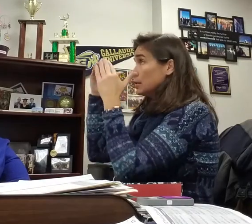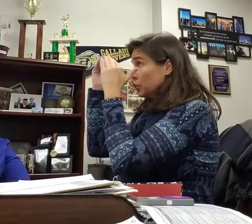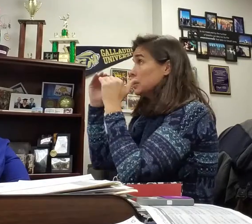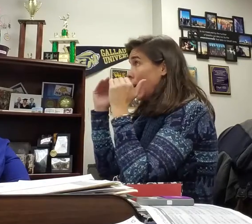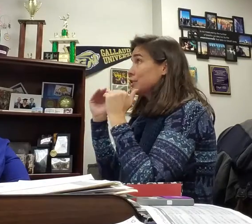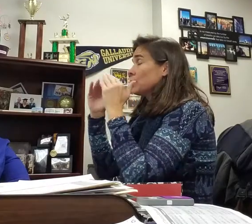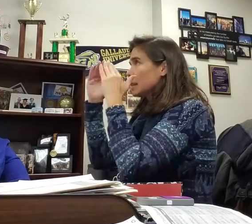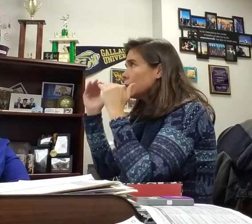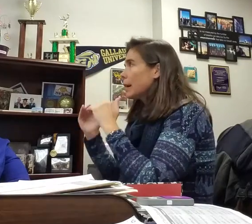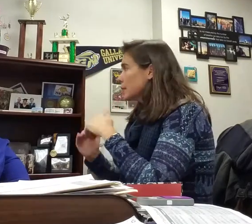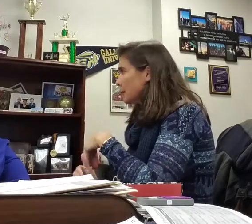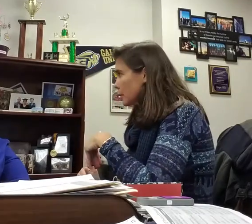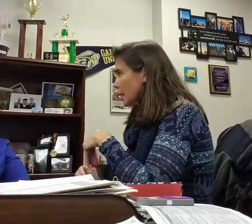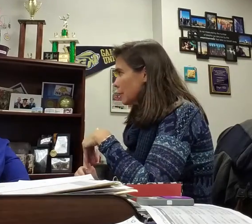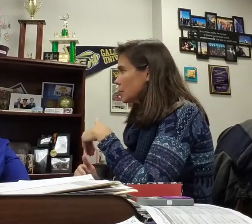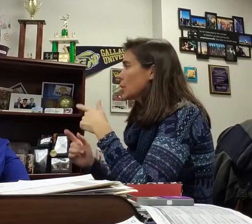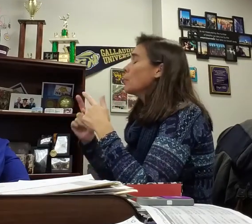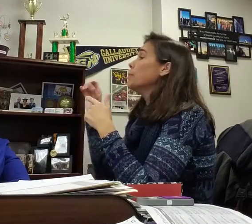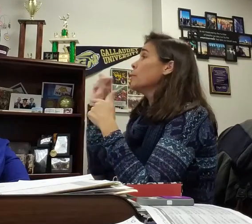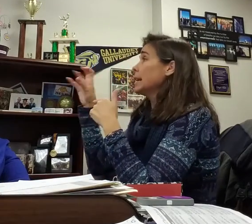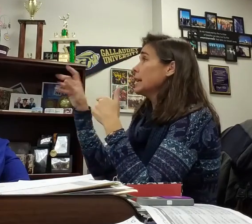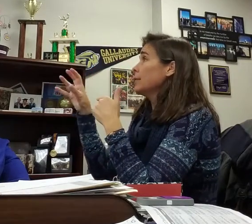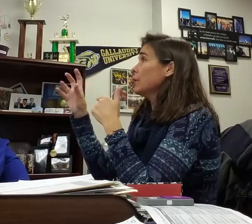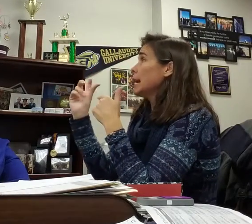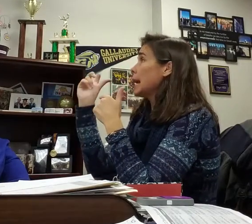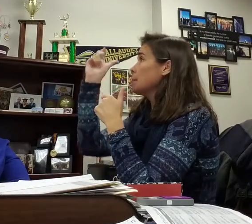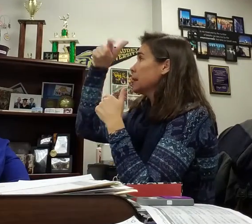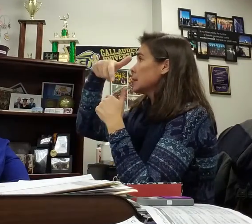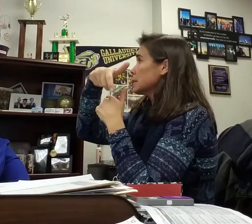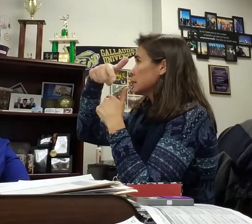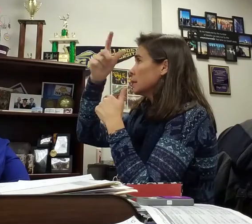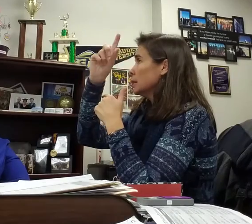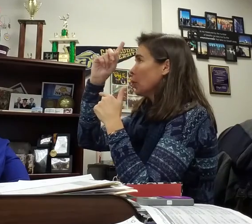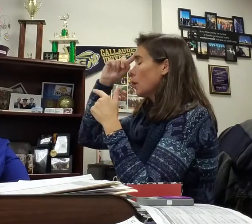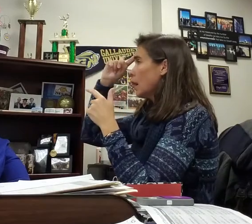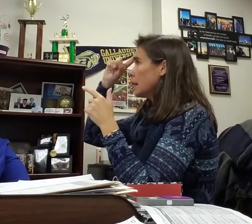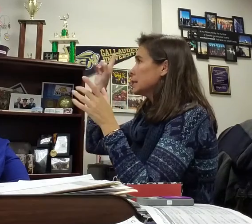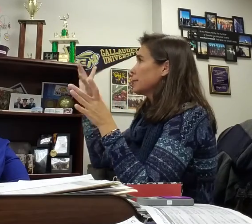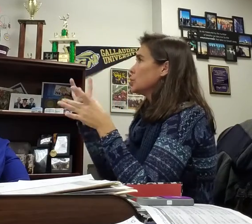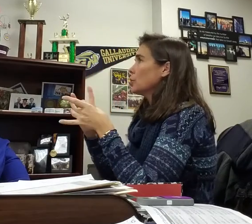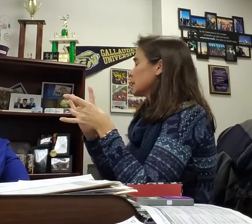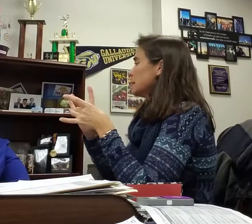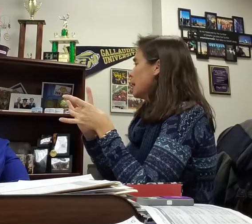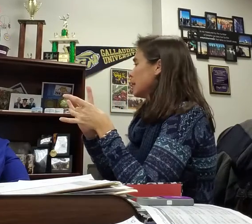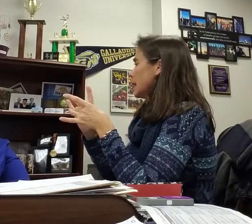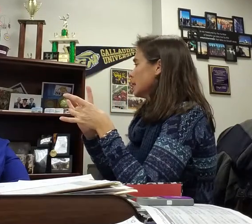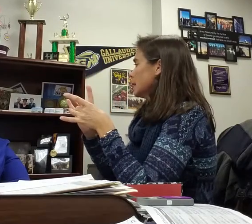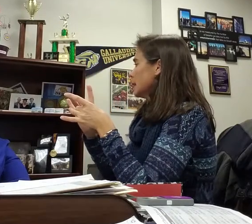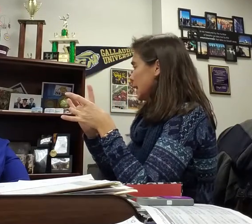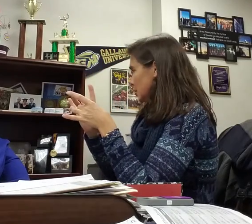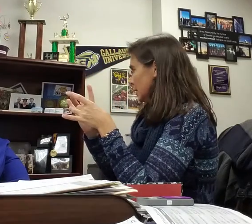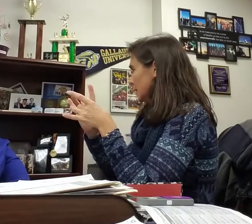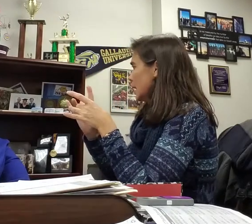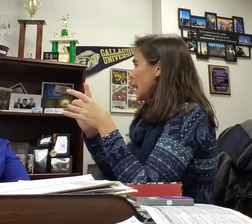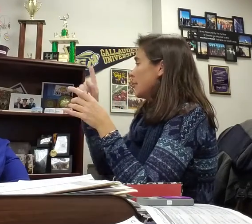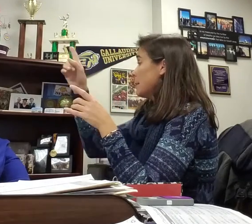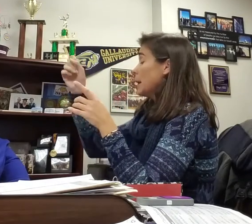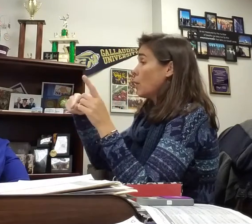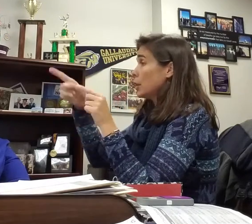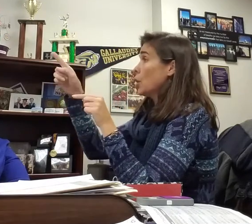just as you're thinking about the different levels, go boom, I can give you the name because, you know, a lot of the deaf adults can make that connection. and they might want to know the